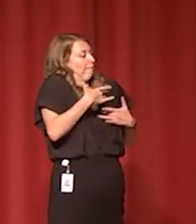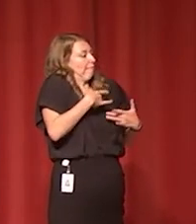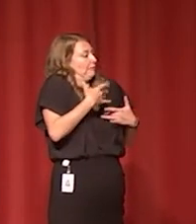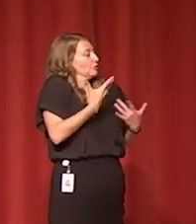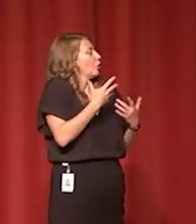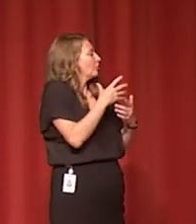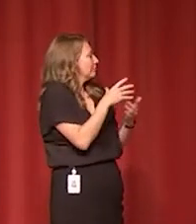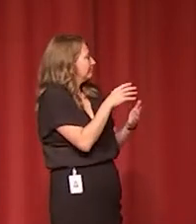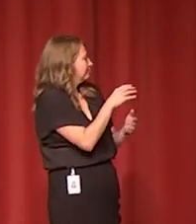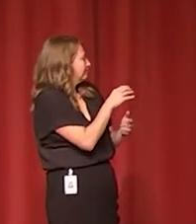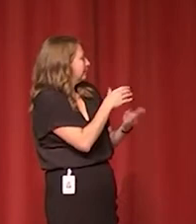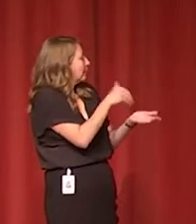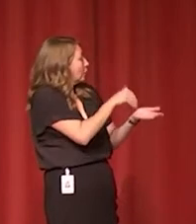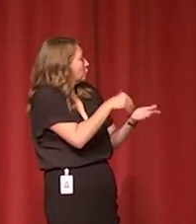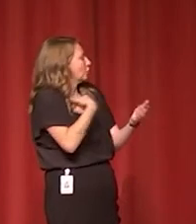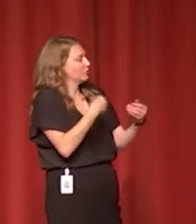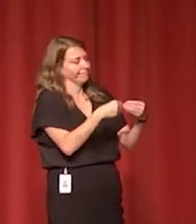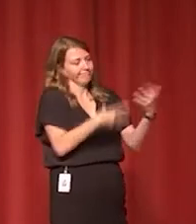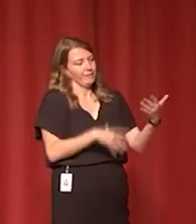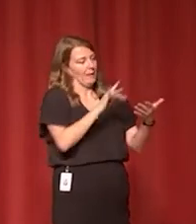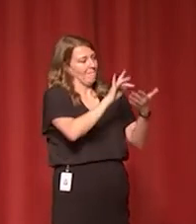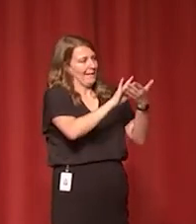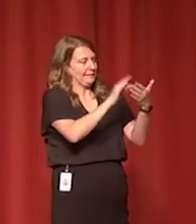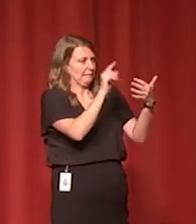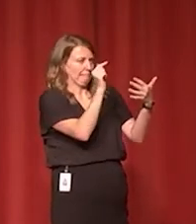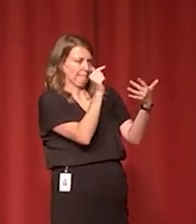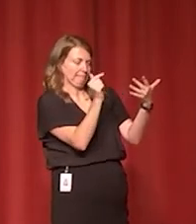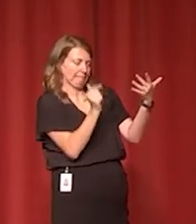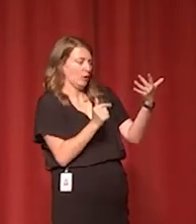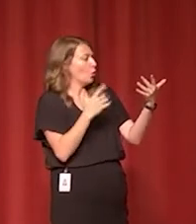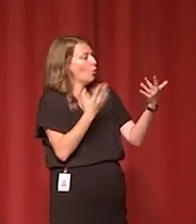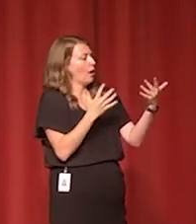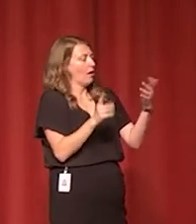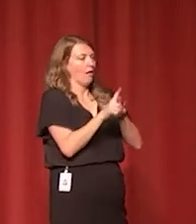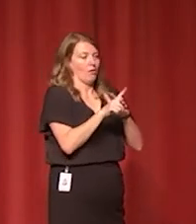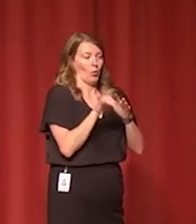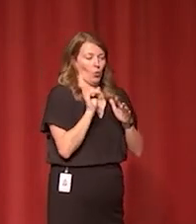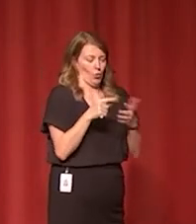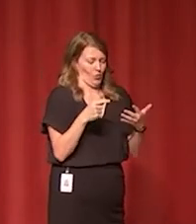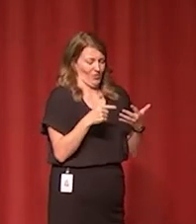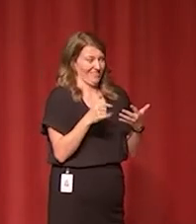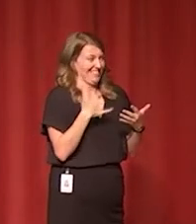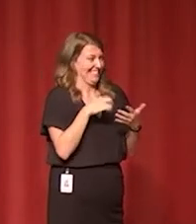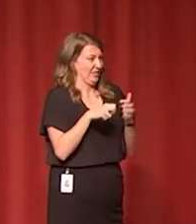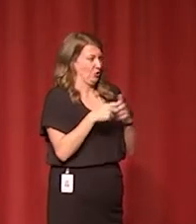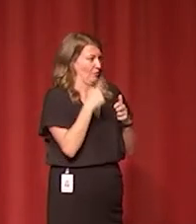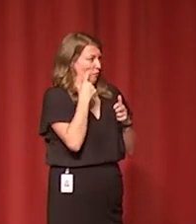What jumps out at you as like, oh my goodness, this could be an issue in terms of the person's memory loss?